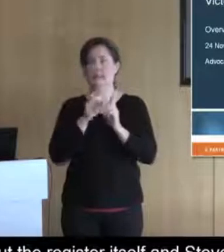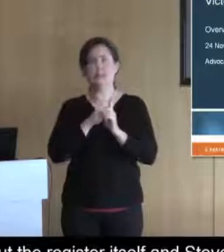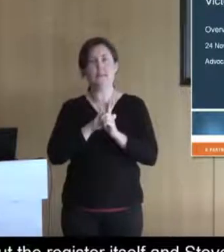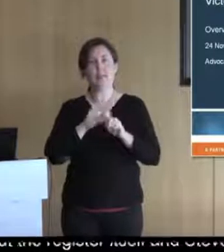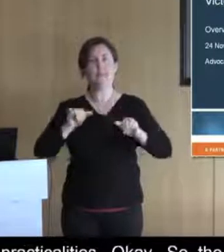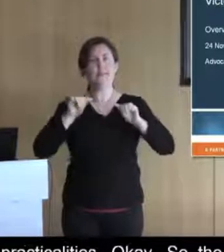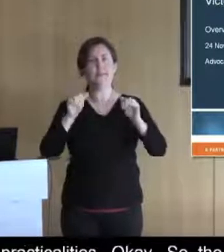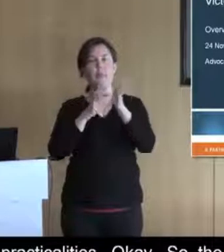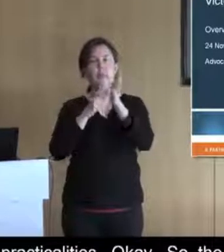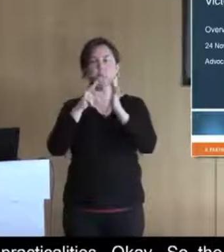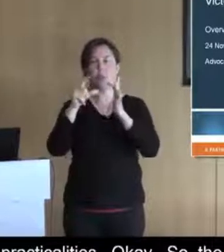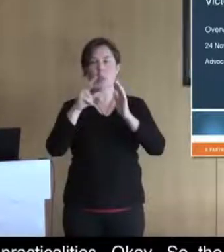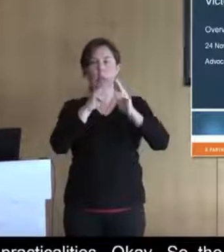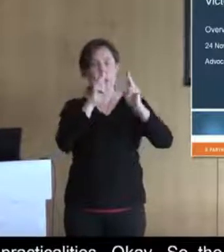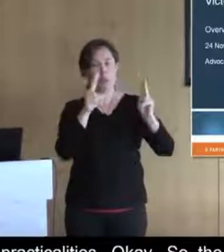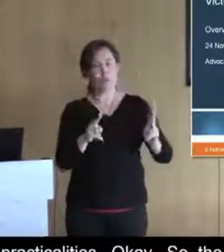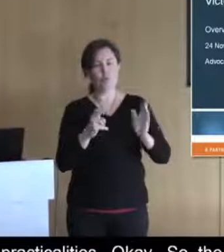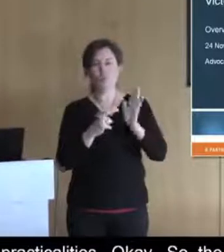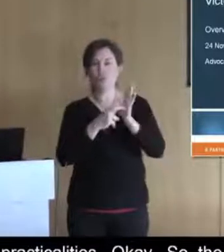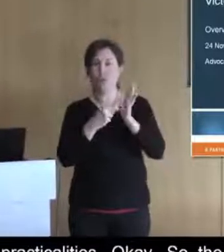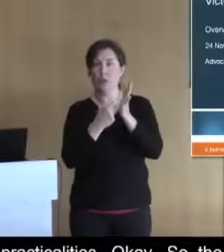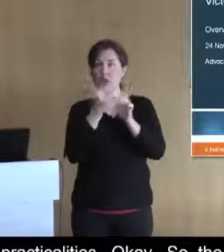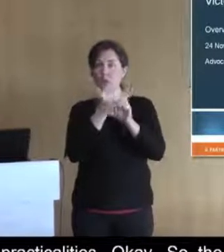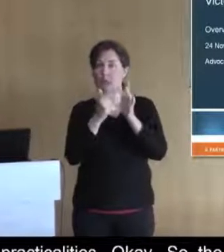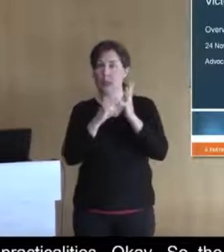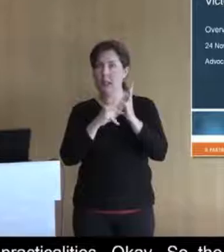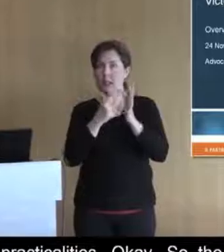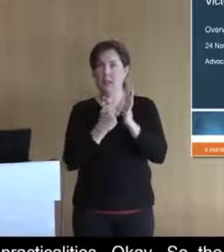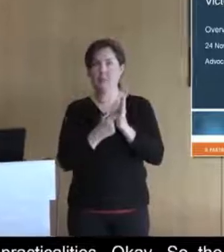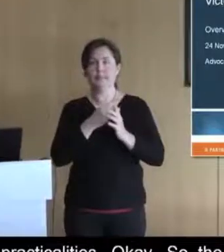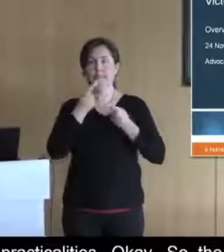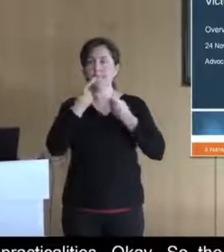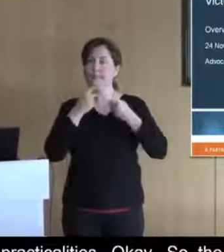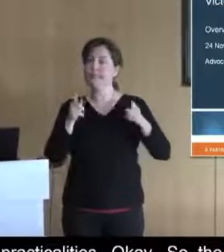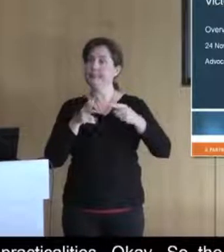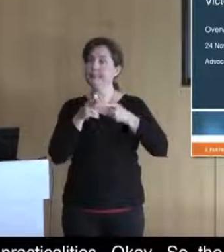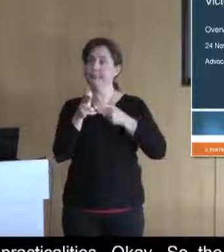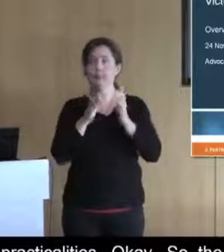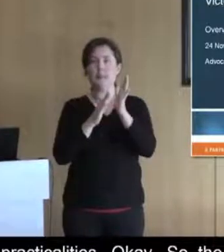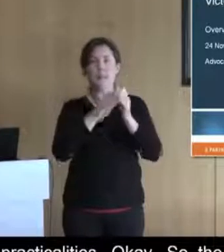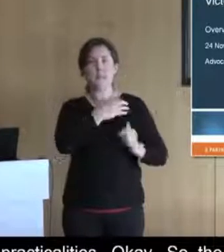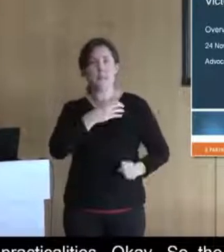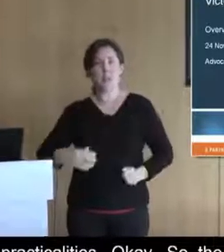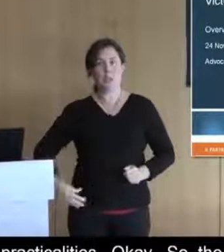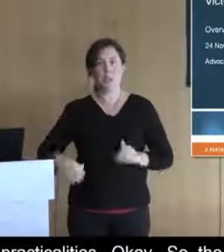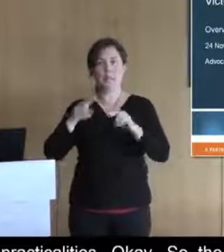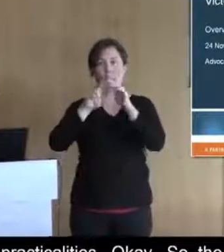the register itself and then I think Steve's going to get to more of the practicalities.